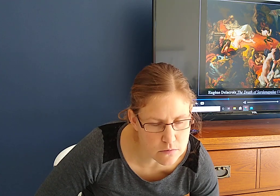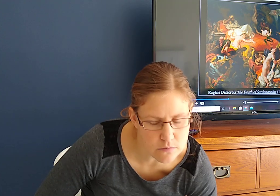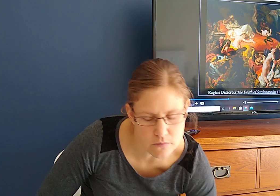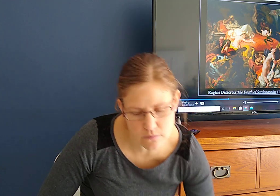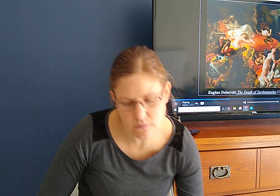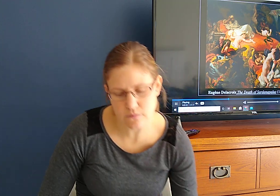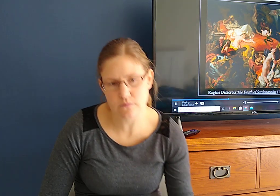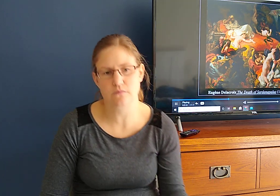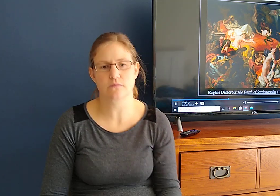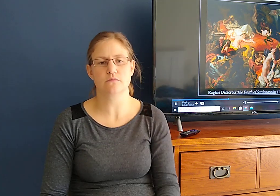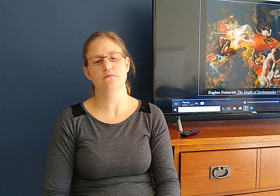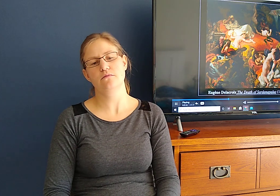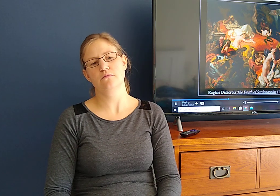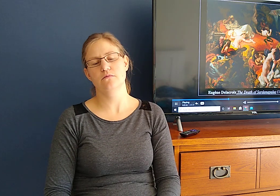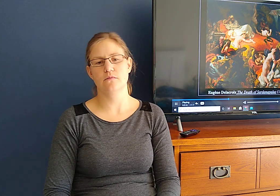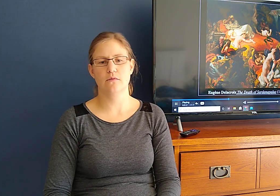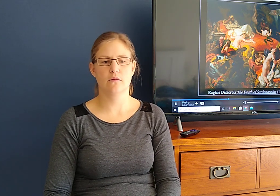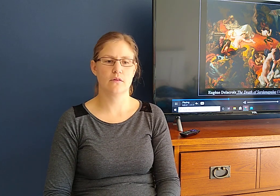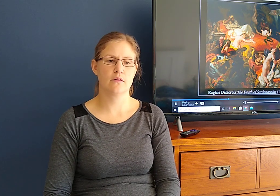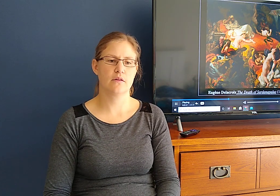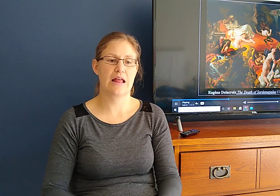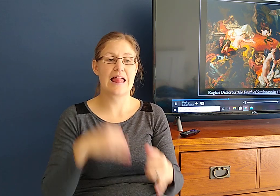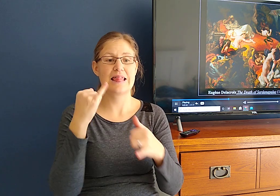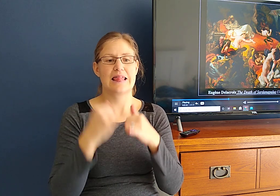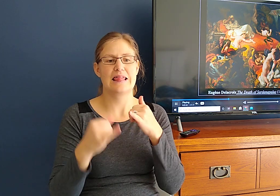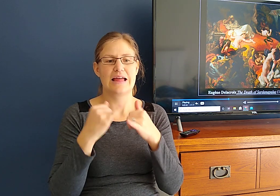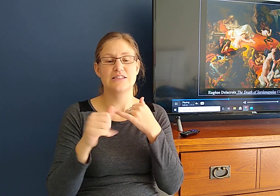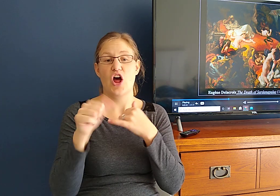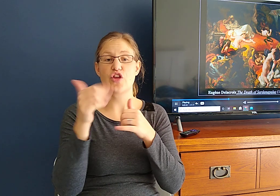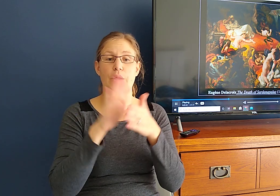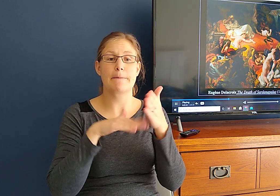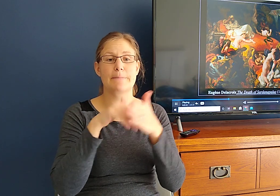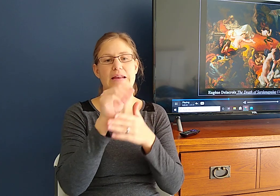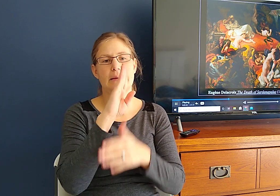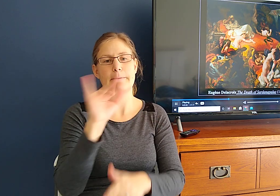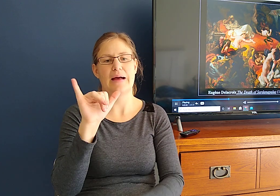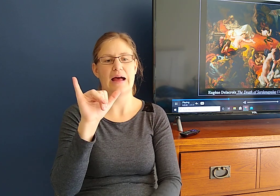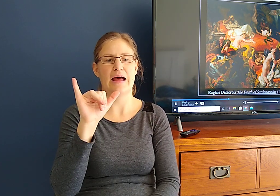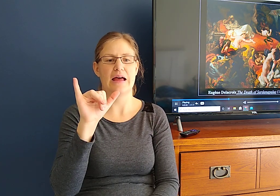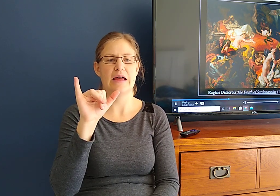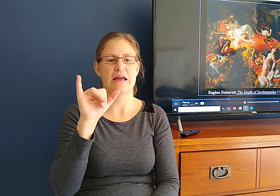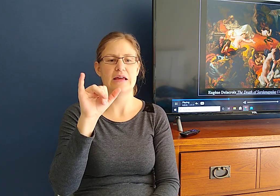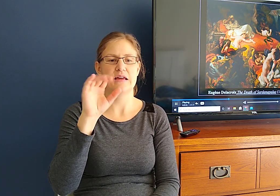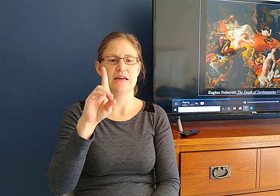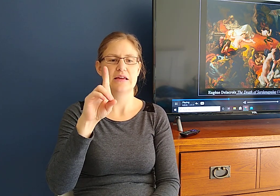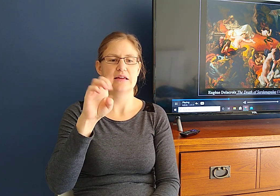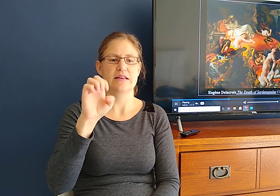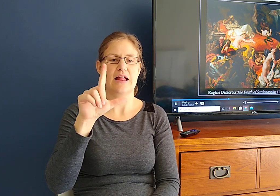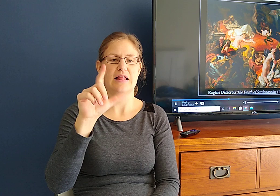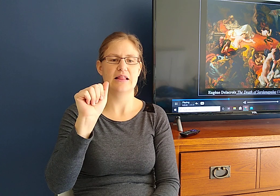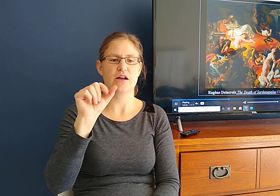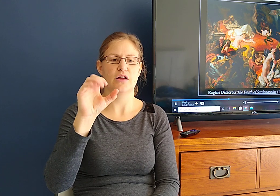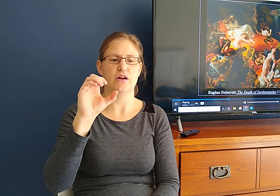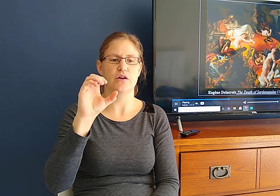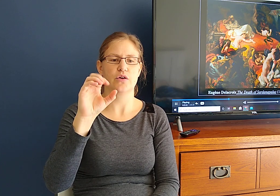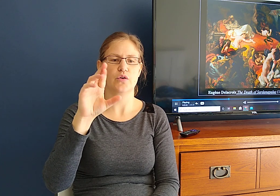And then lastly, another painting by Eugene Delacroix is Liberty Leading the People. It